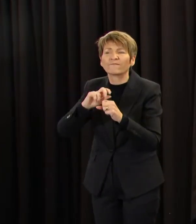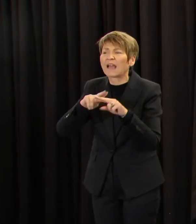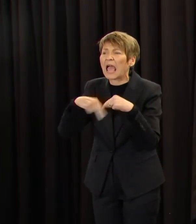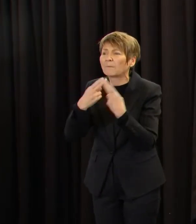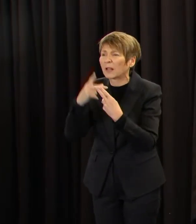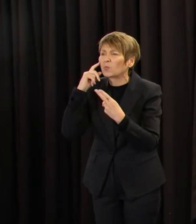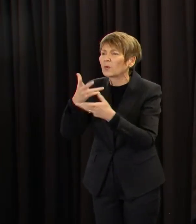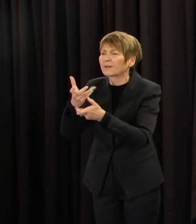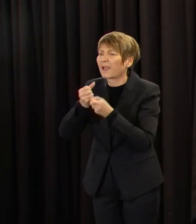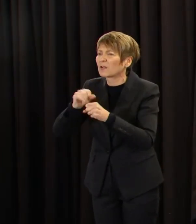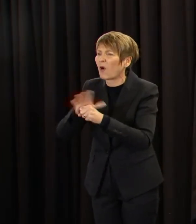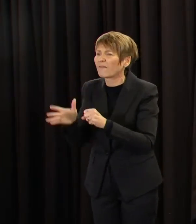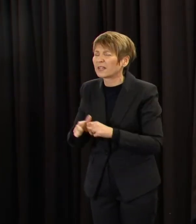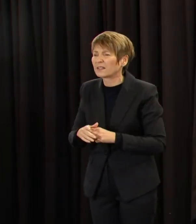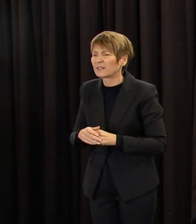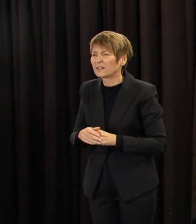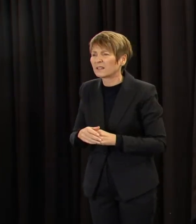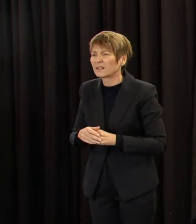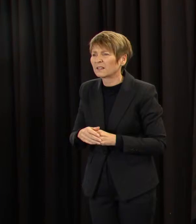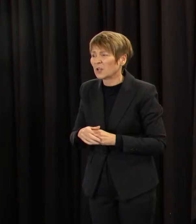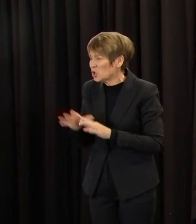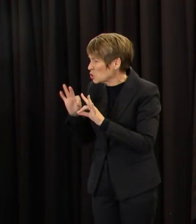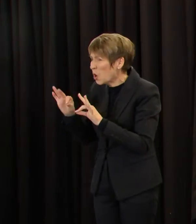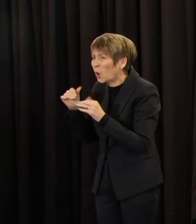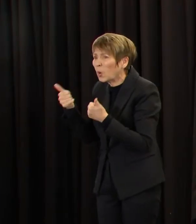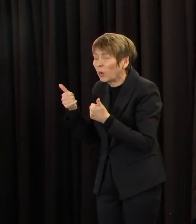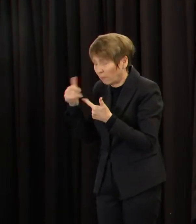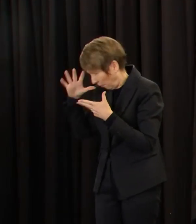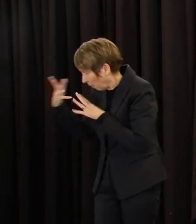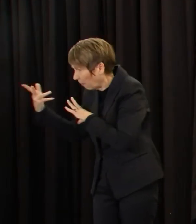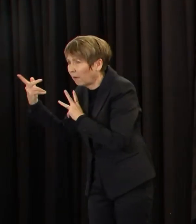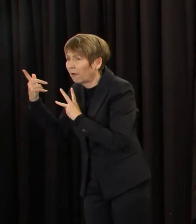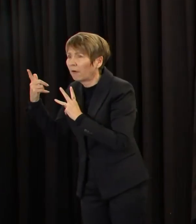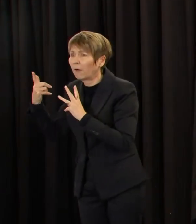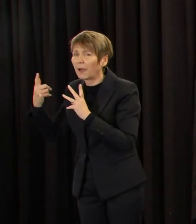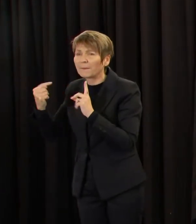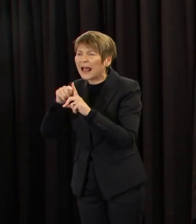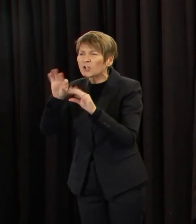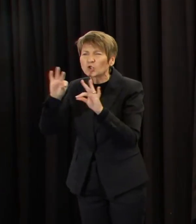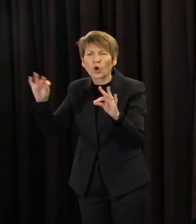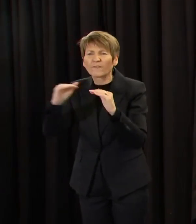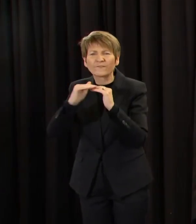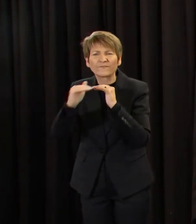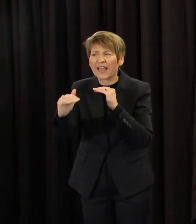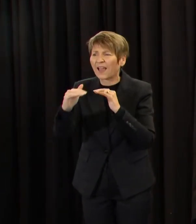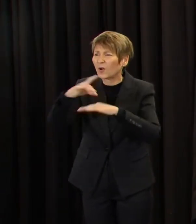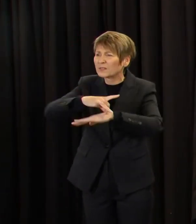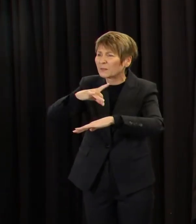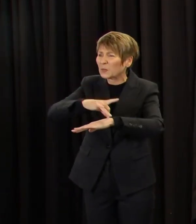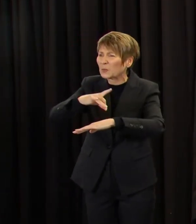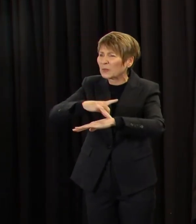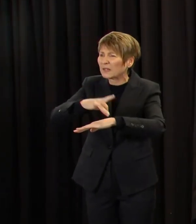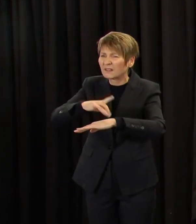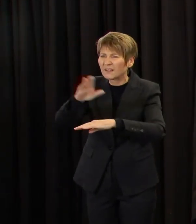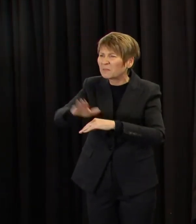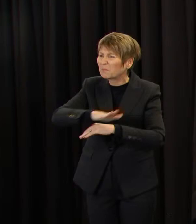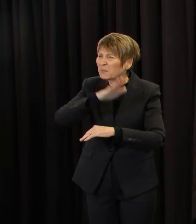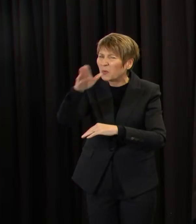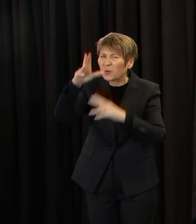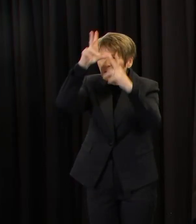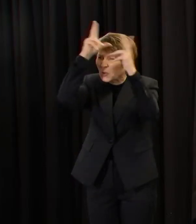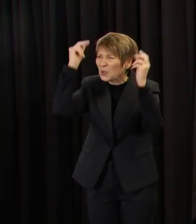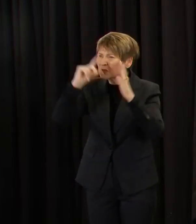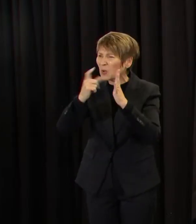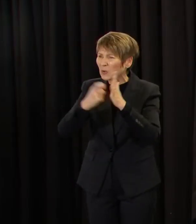fair on those in the community who've got pre-existing health conditions, and indeed healthy people, because this will infect people of